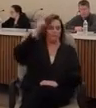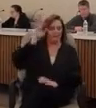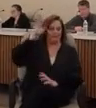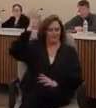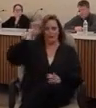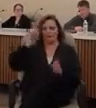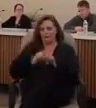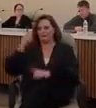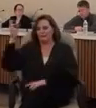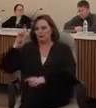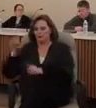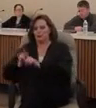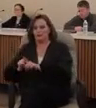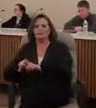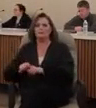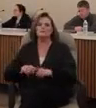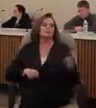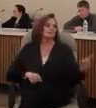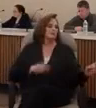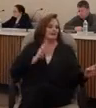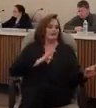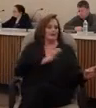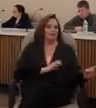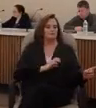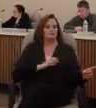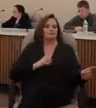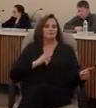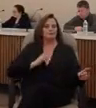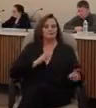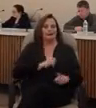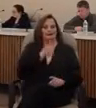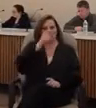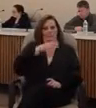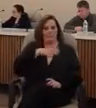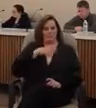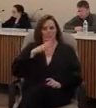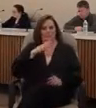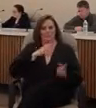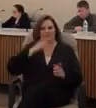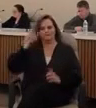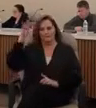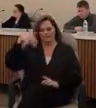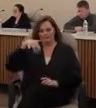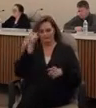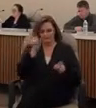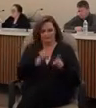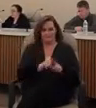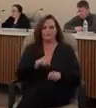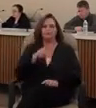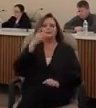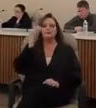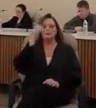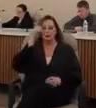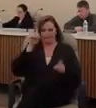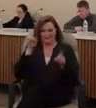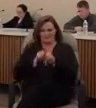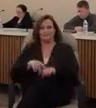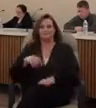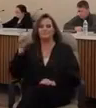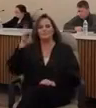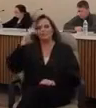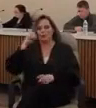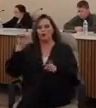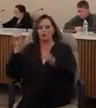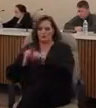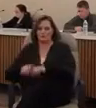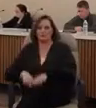Hearing none, please call the roll. Councilmember Barley? Aye. Councilmember Stafford? Aye. Councilmember Safranek? Aye. Councilmember